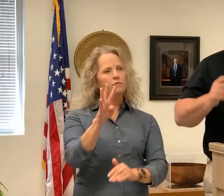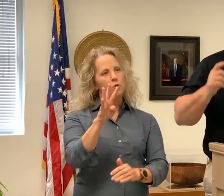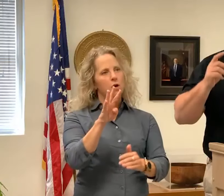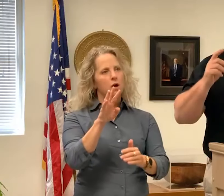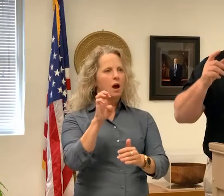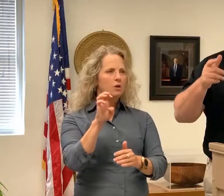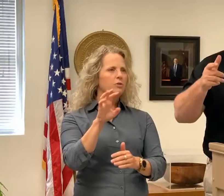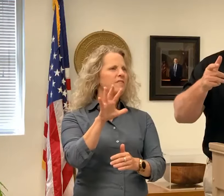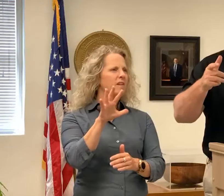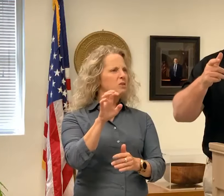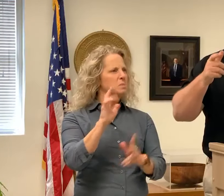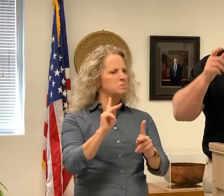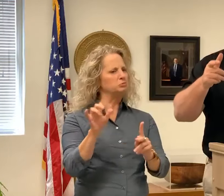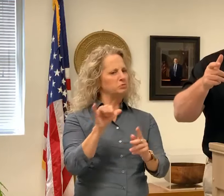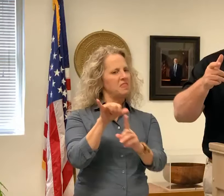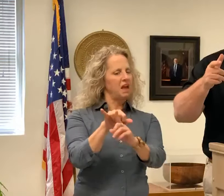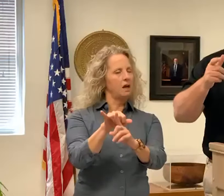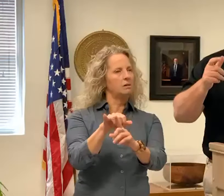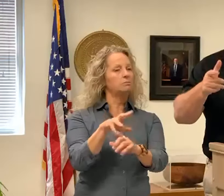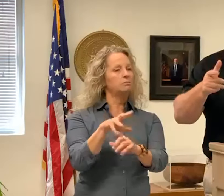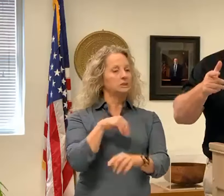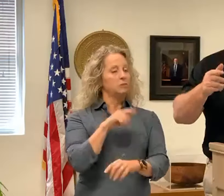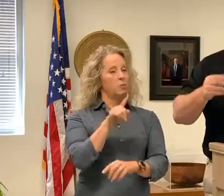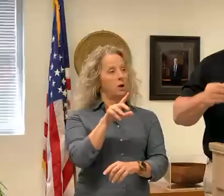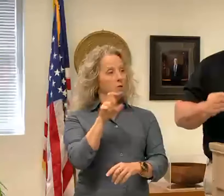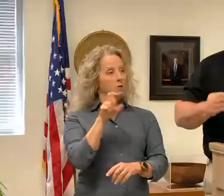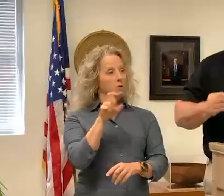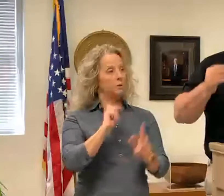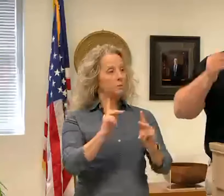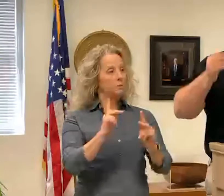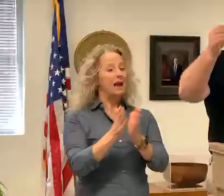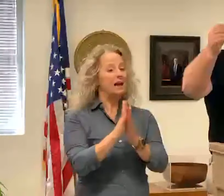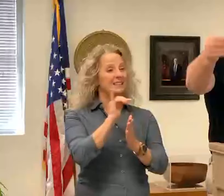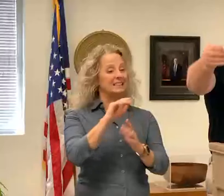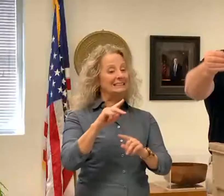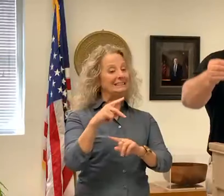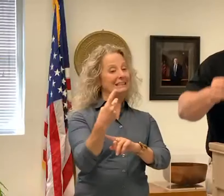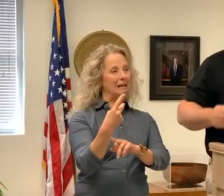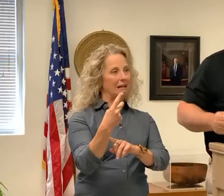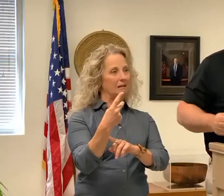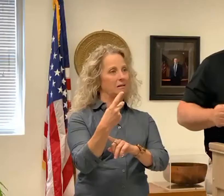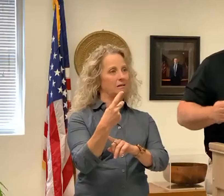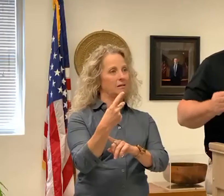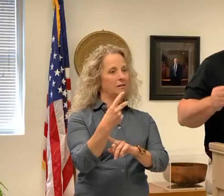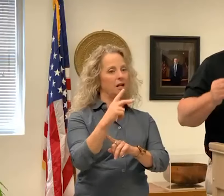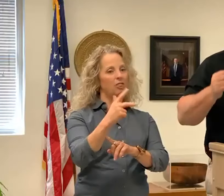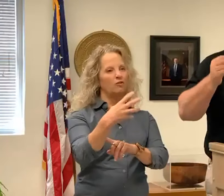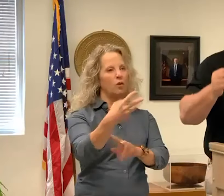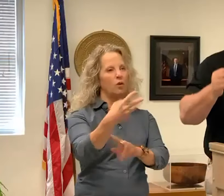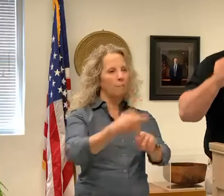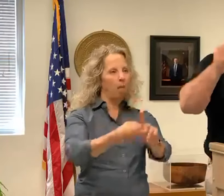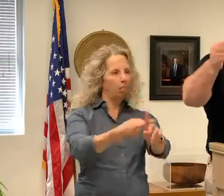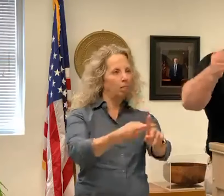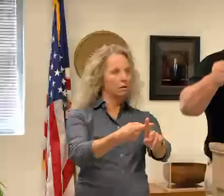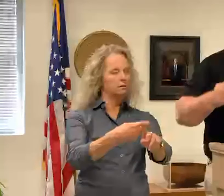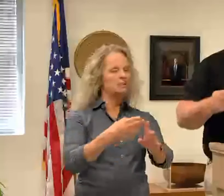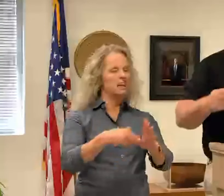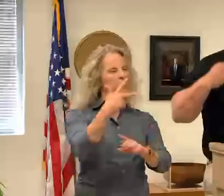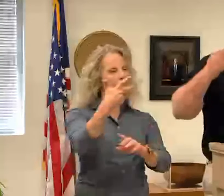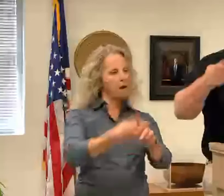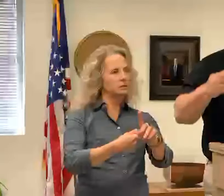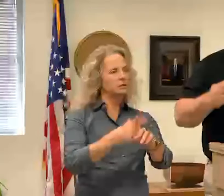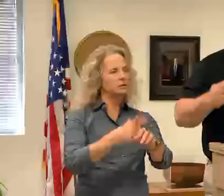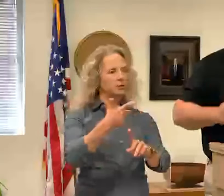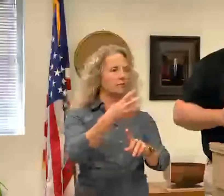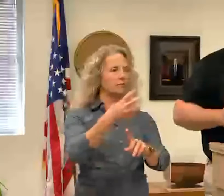that. We've already received 100 people have asked for that second assistance of rental the next 3 months. So